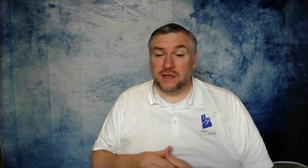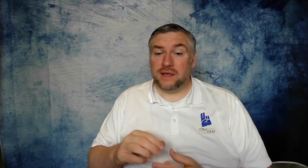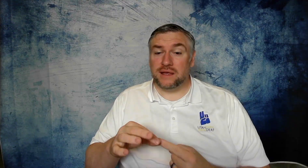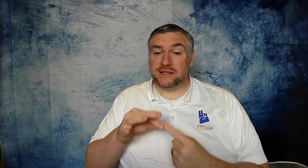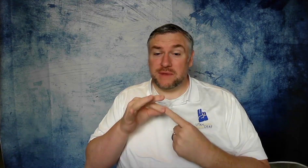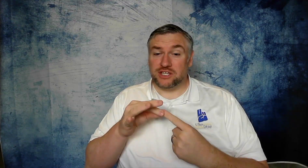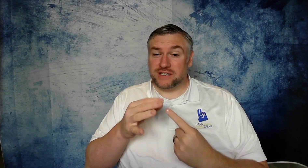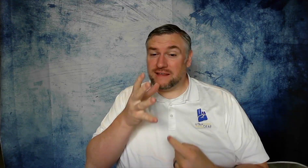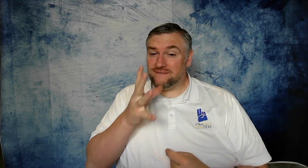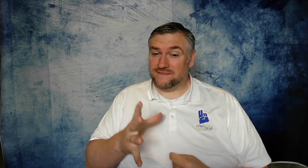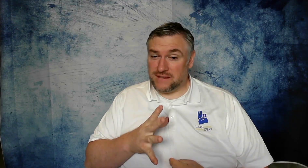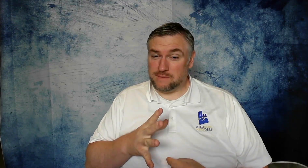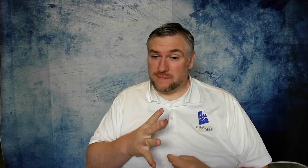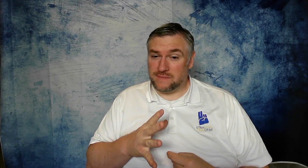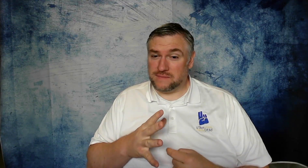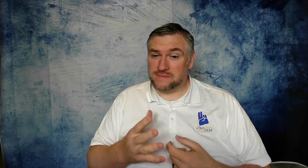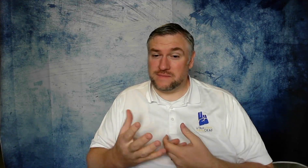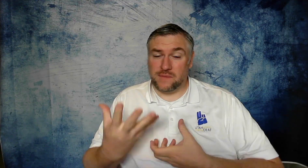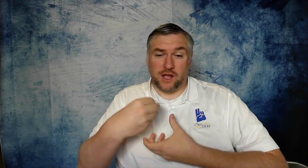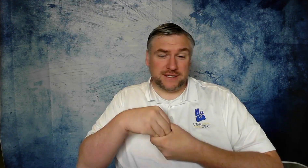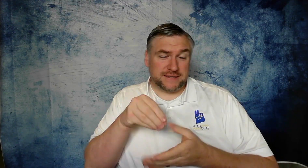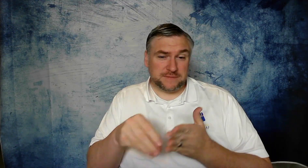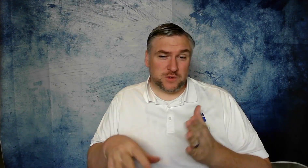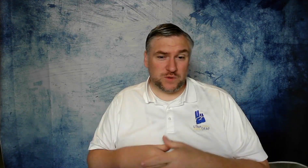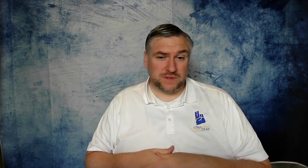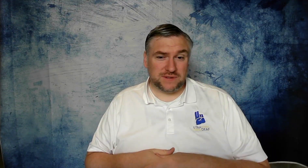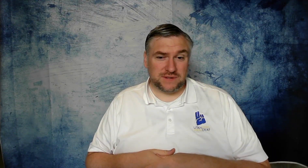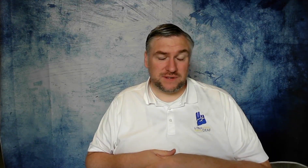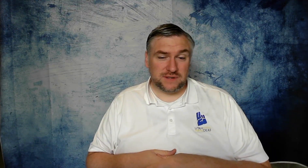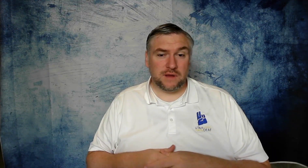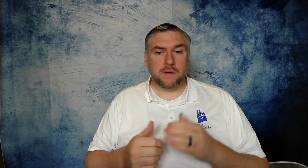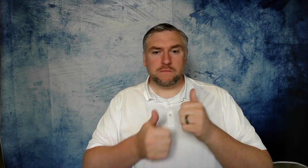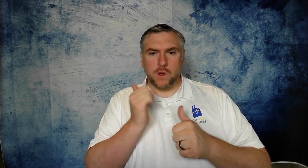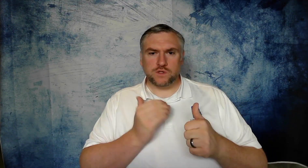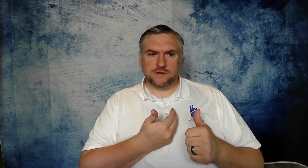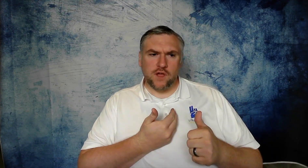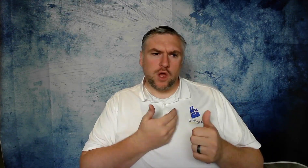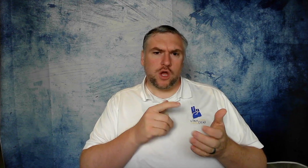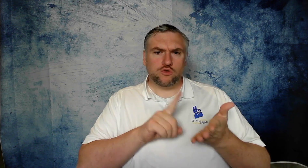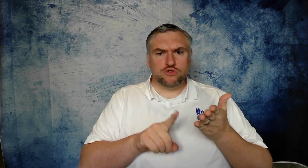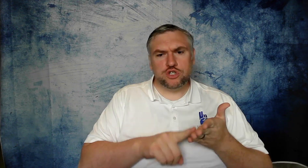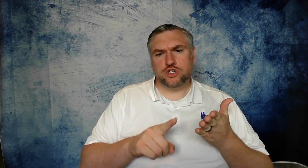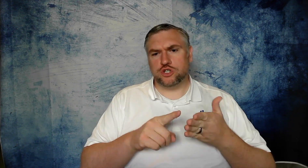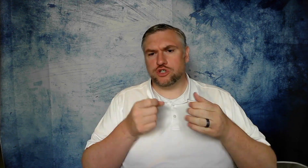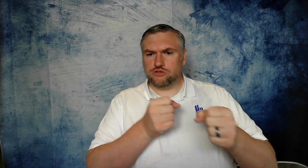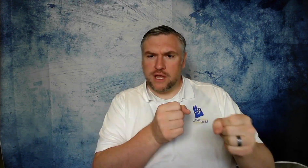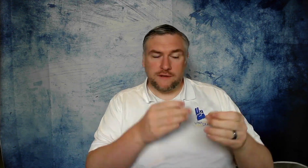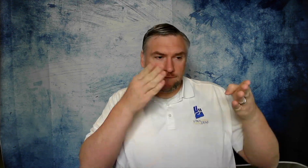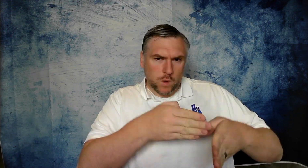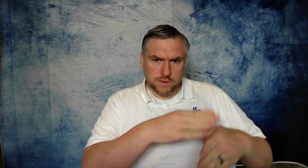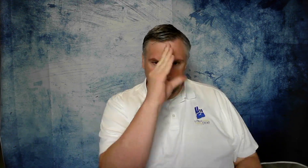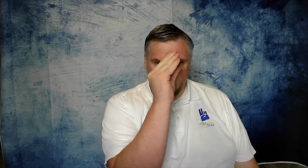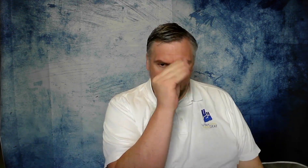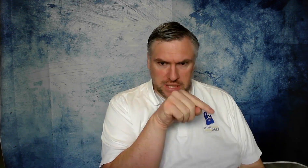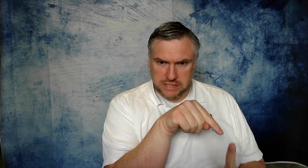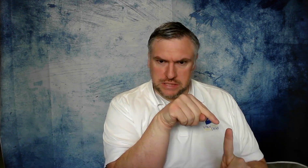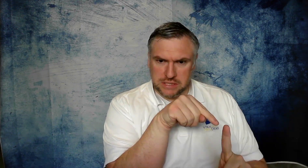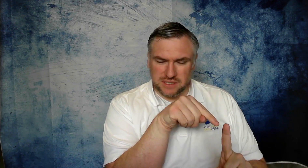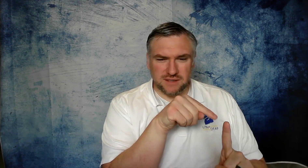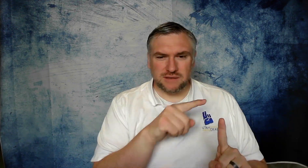help, especially female students with autism. Most of our research strategies focus on the